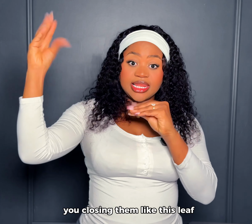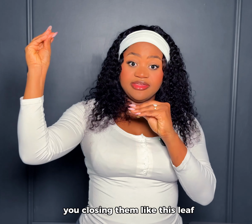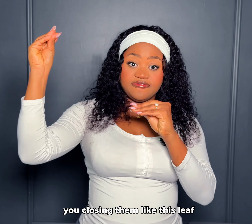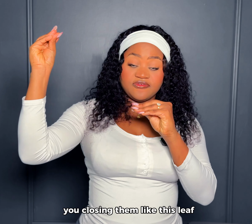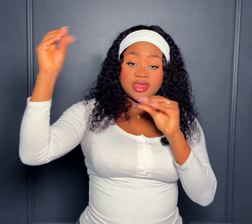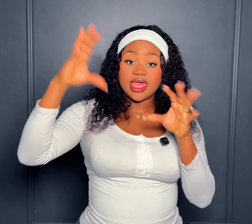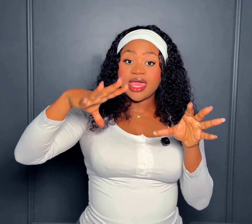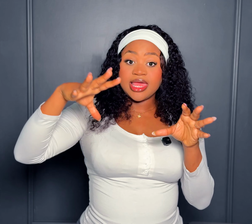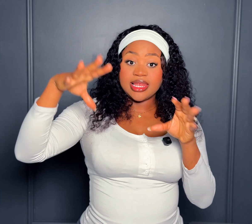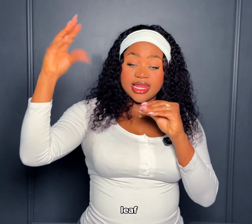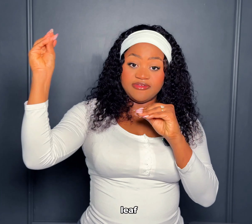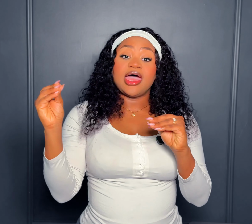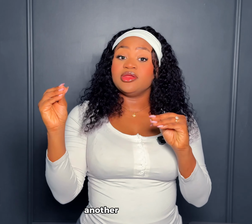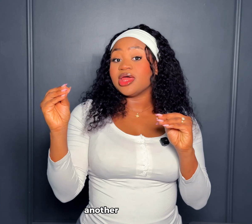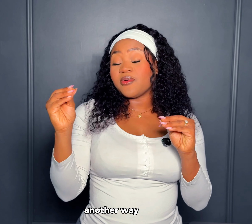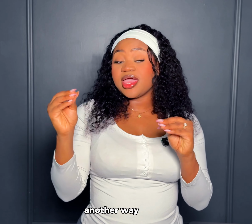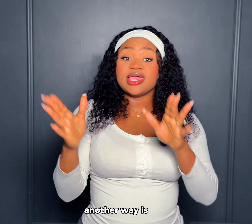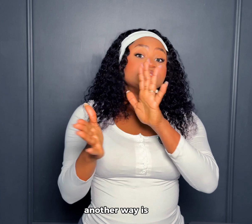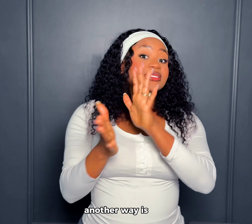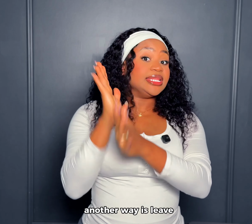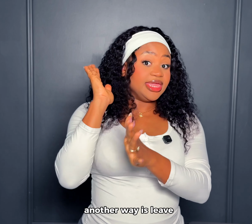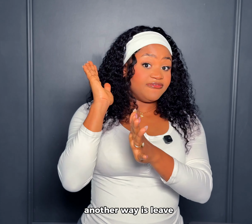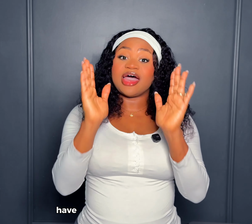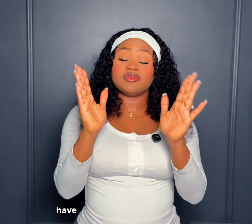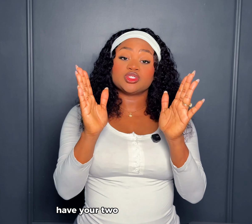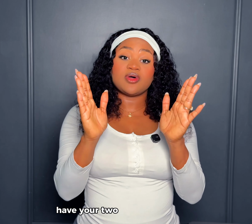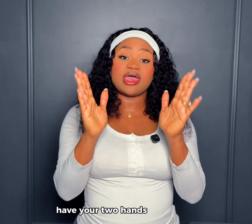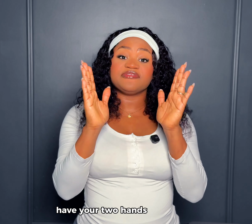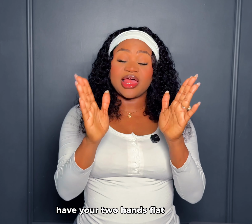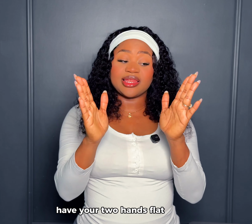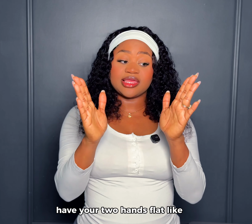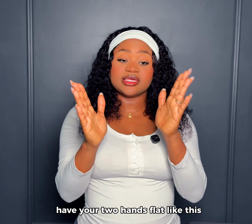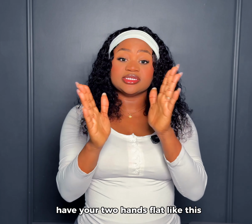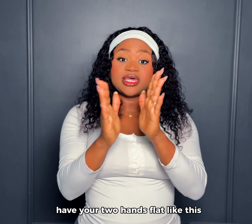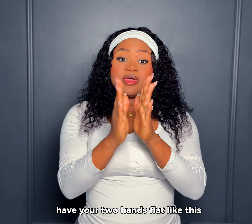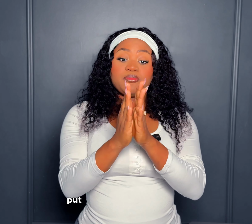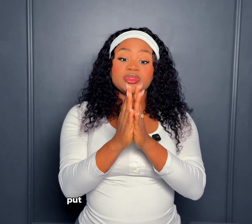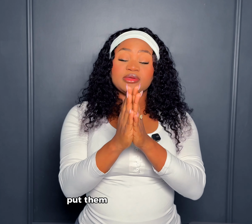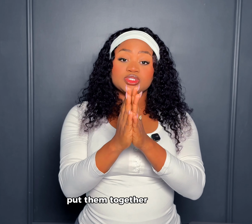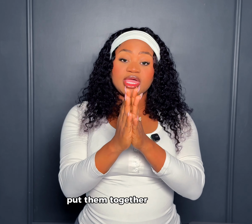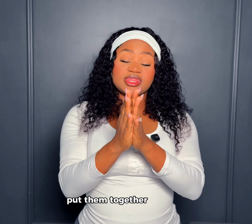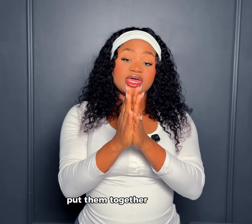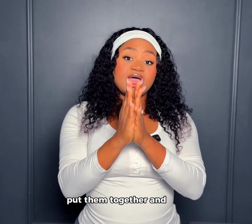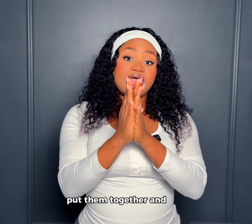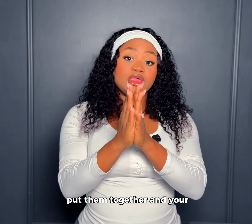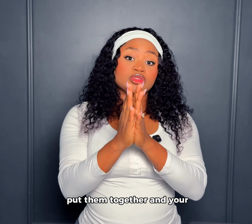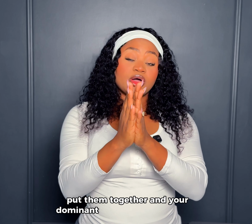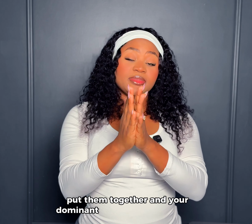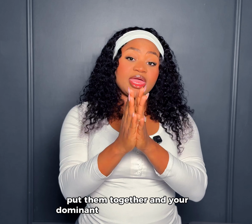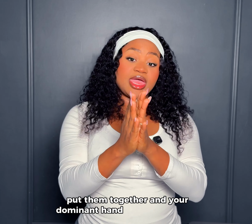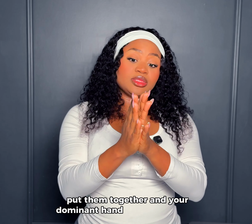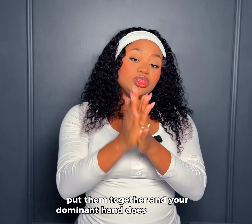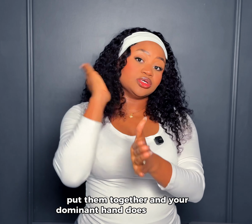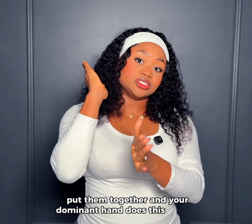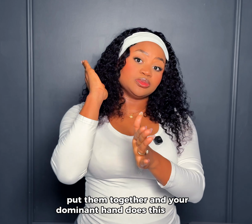Leave. Leave. Another way is leave. Have your two hands flat like this. Put them together and your dominant hand does this